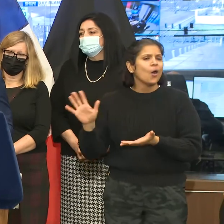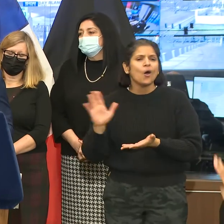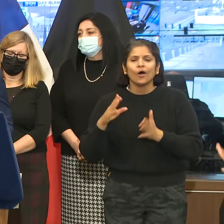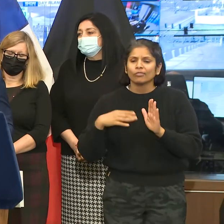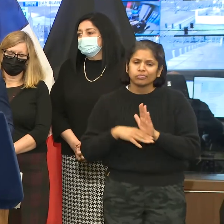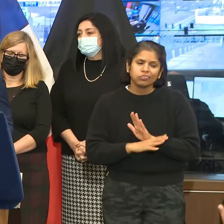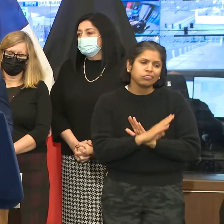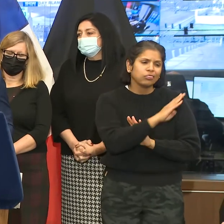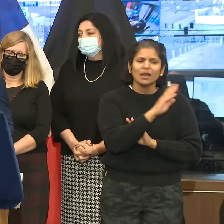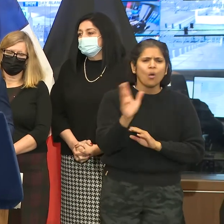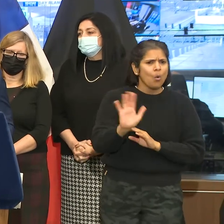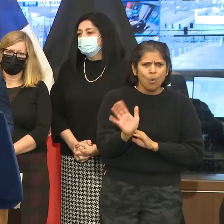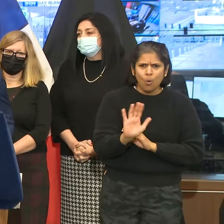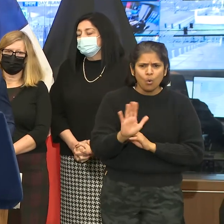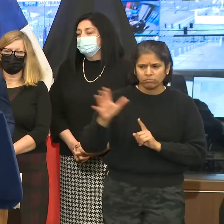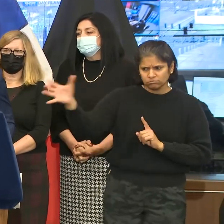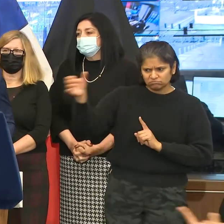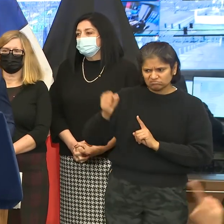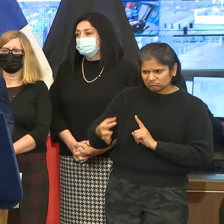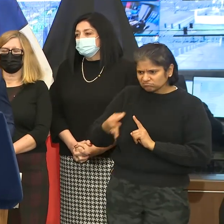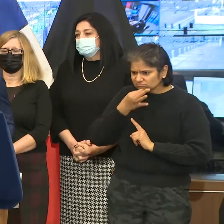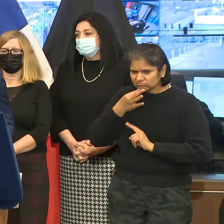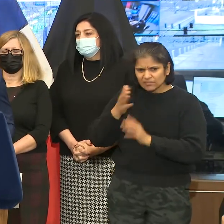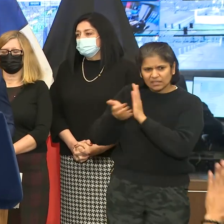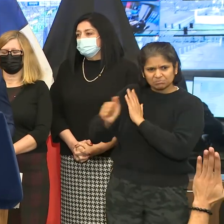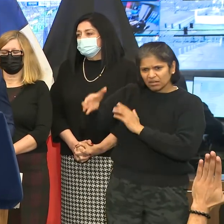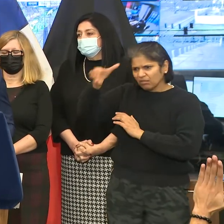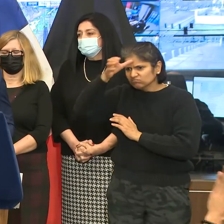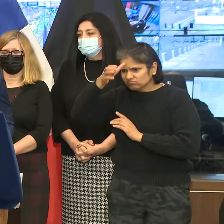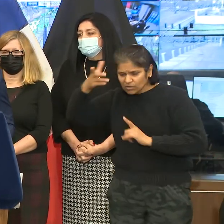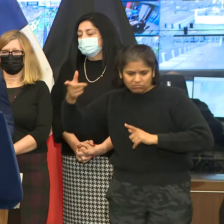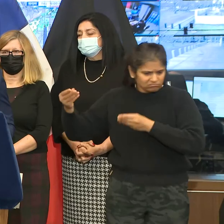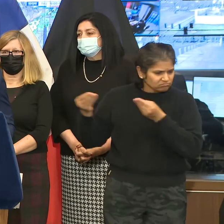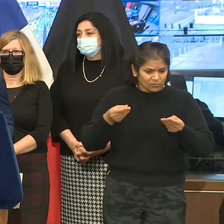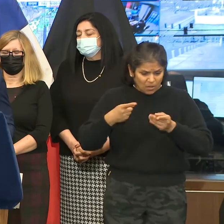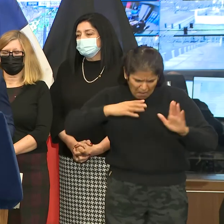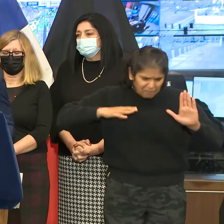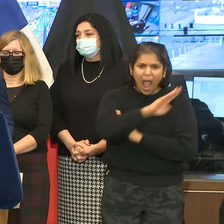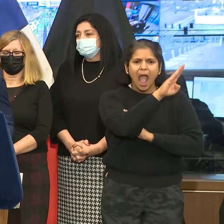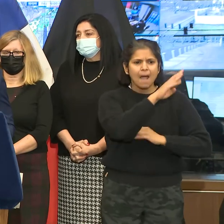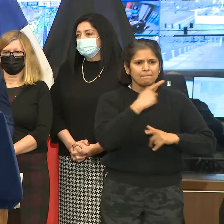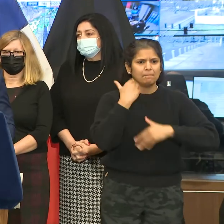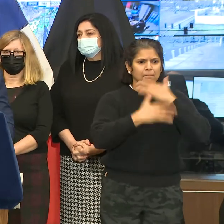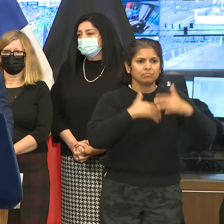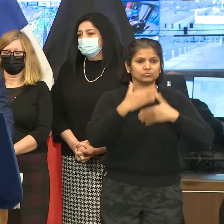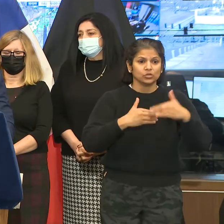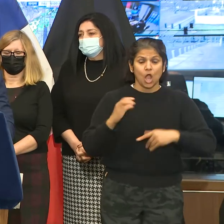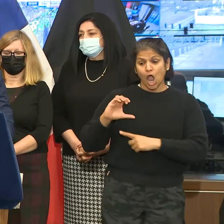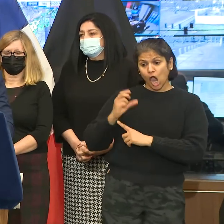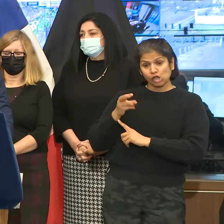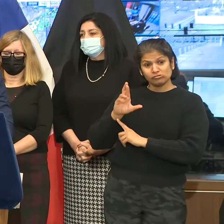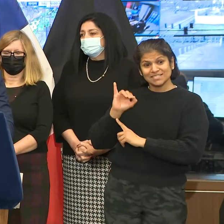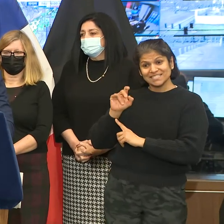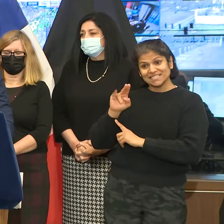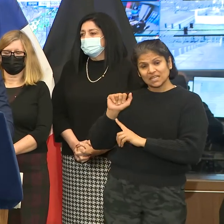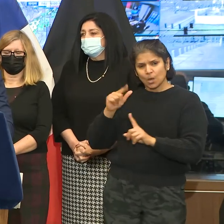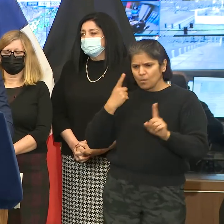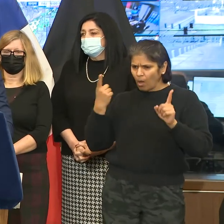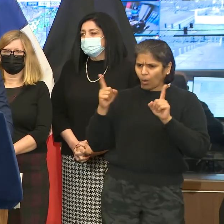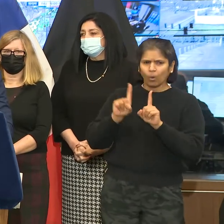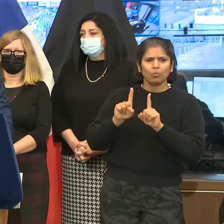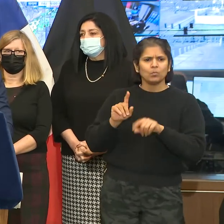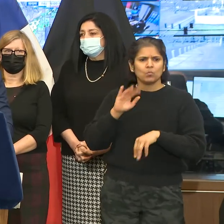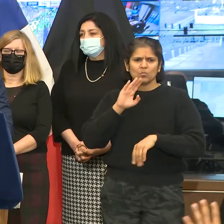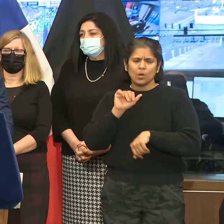amazing, standing side by side with her at several emergencies. She has responded with a level of calmness that